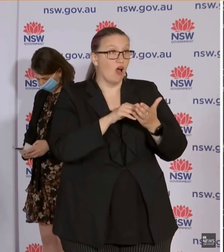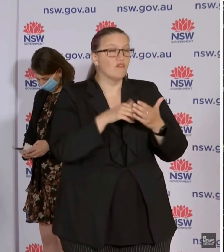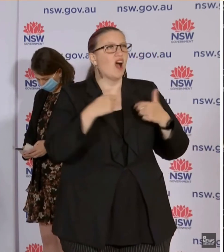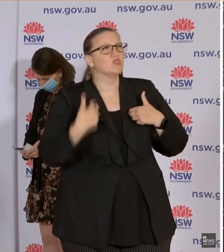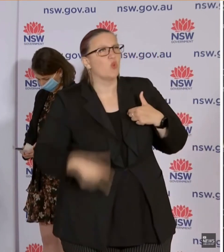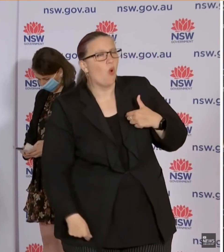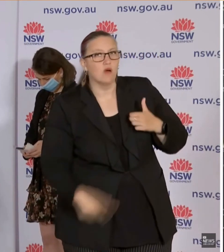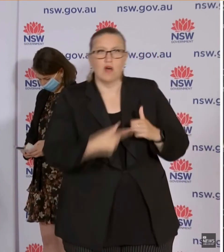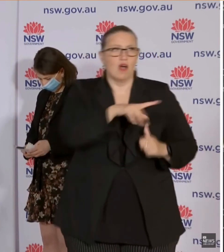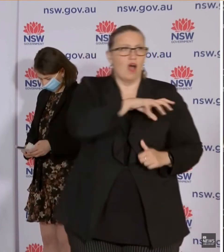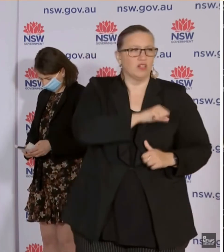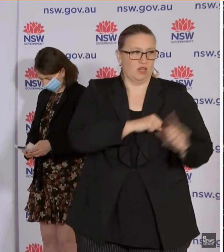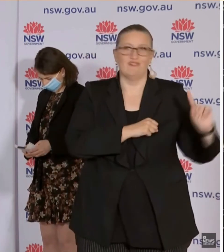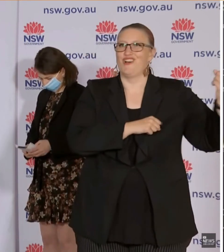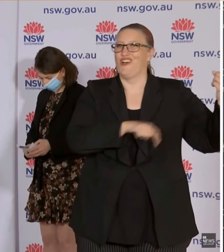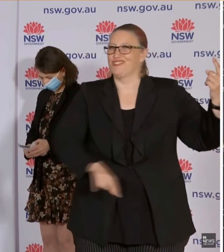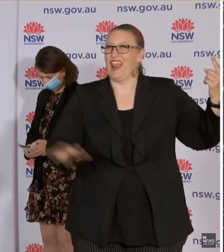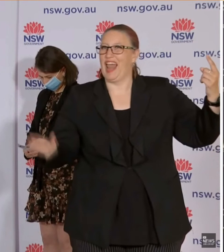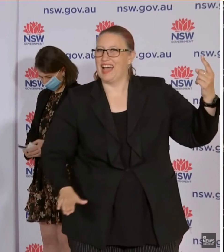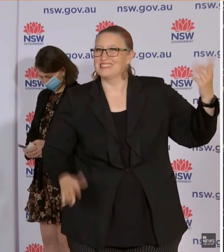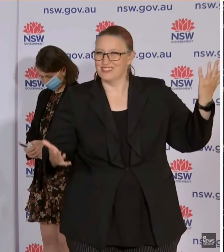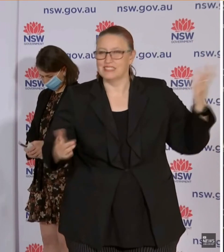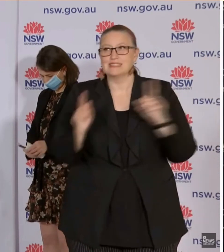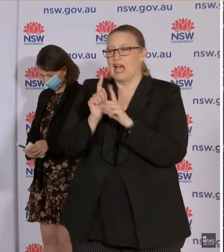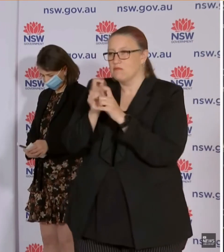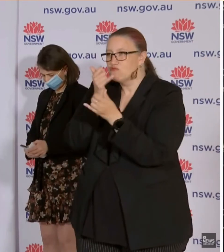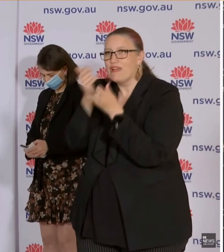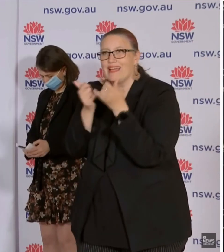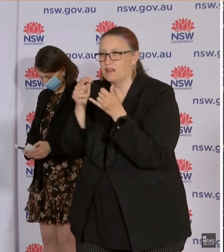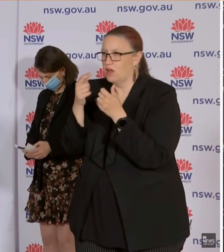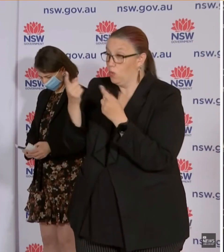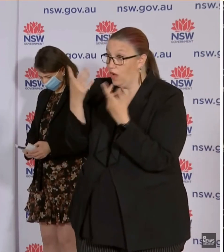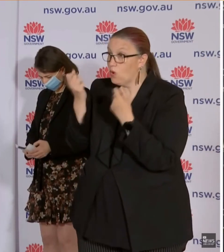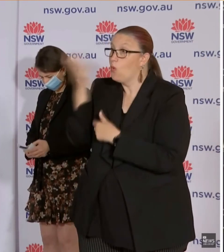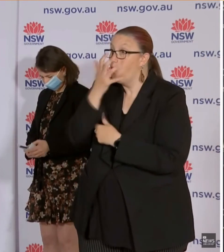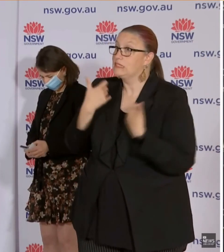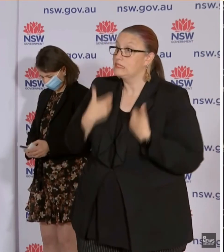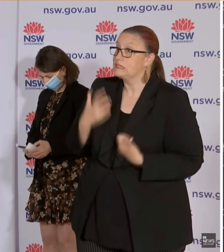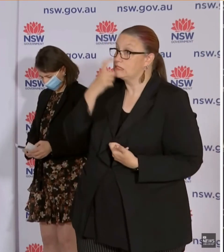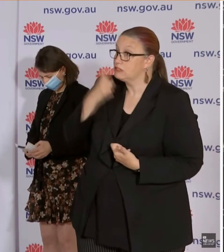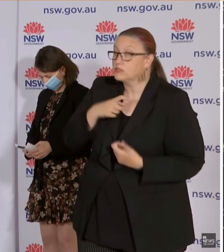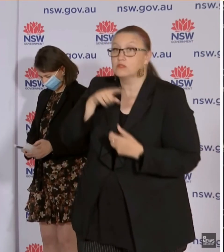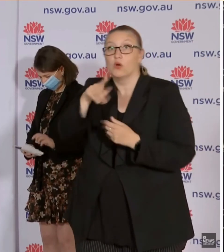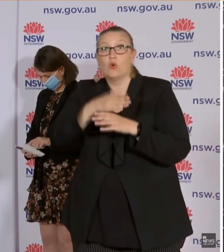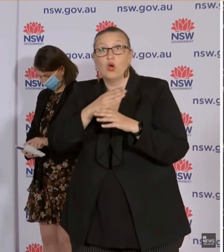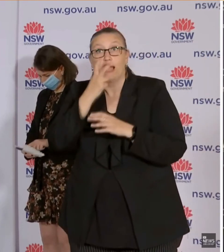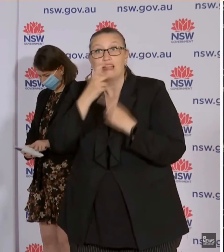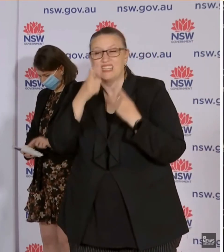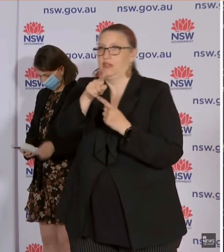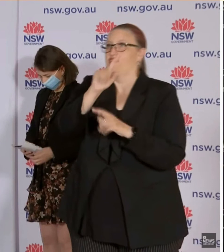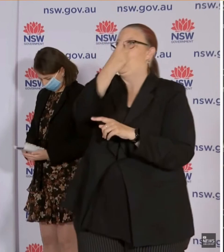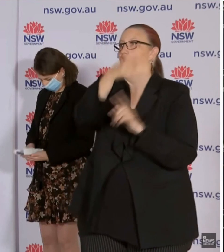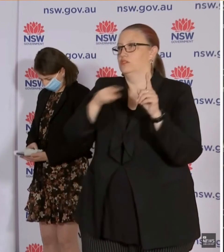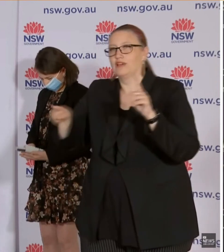stretched, but that is why we are also putting these other range of risk mitigations in place. In addition, the clinical